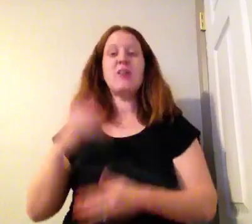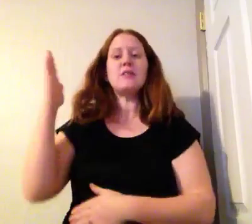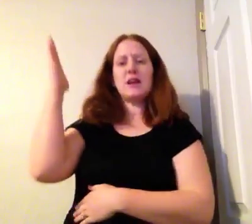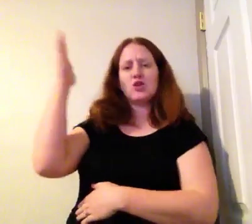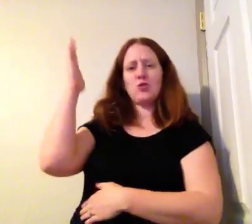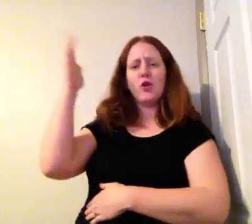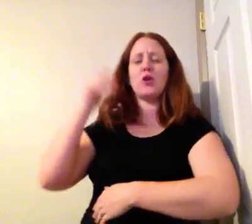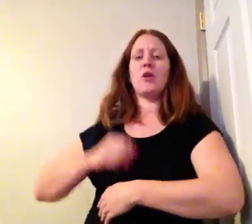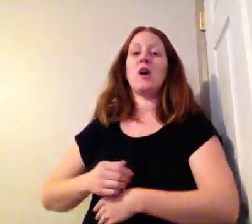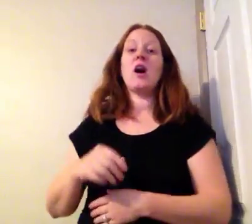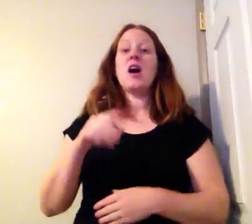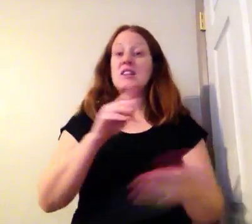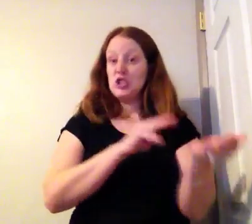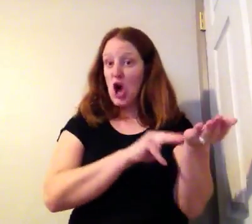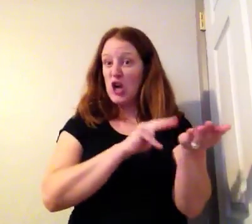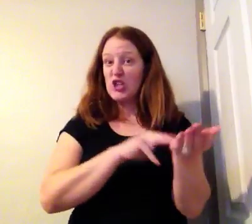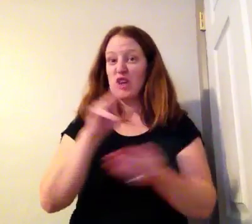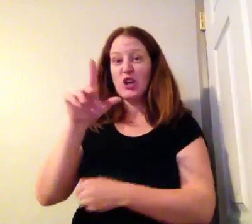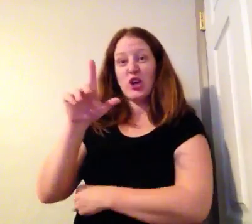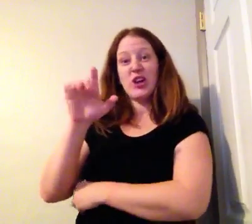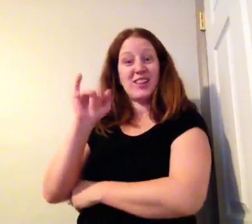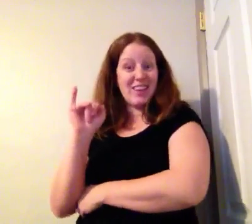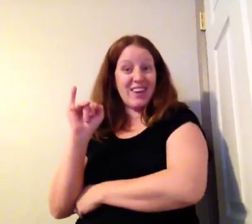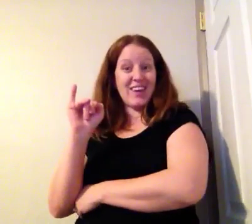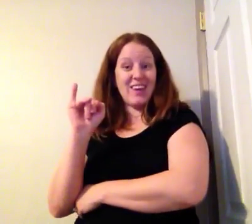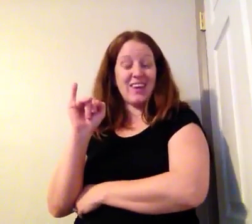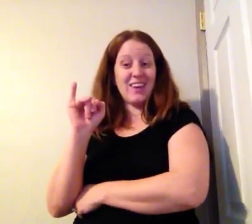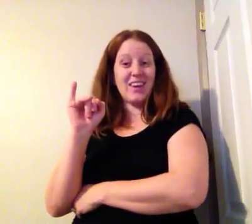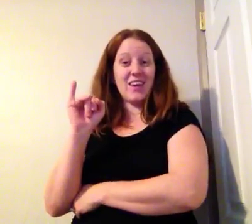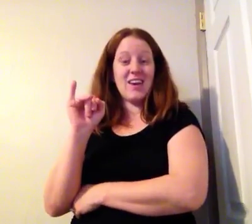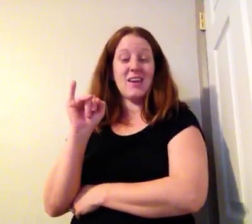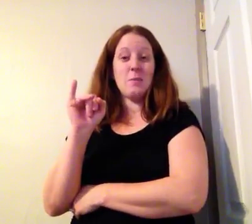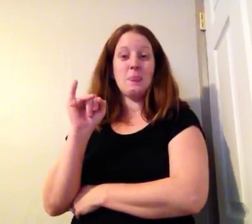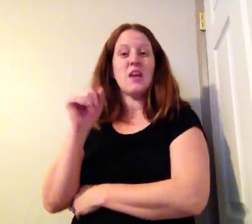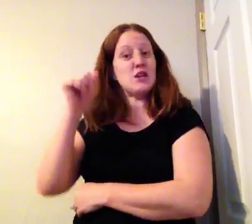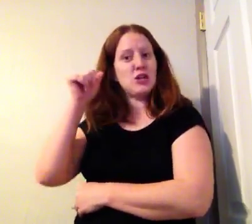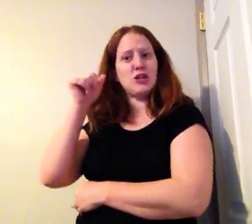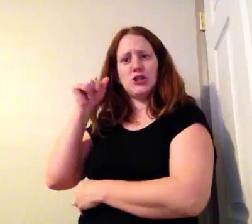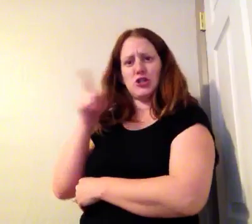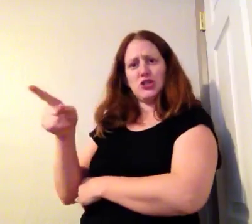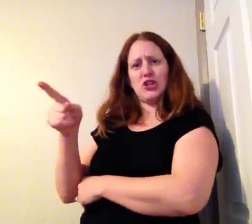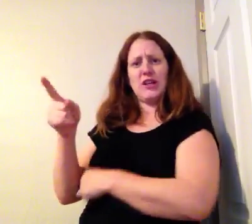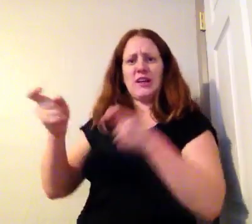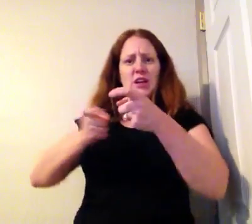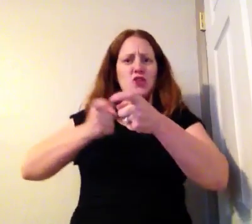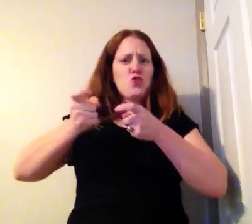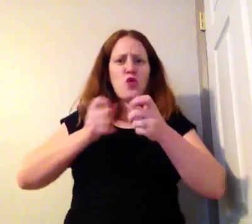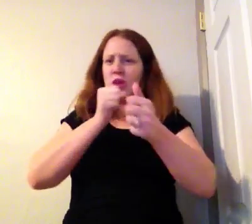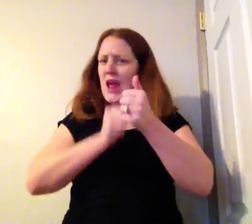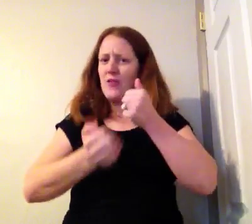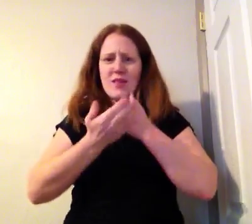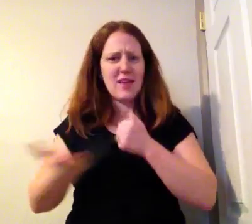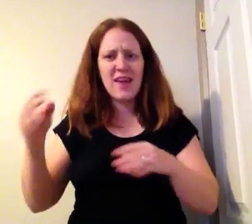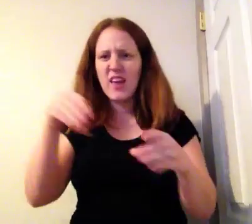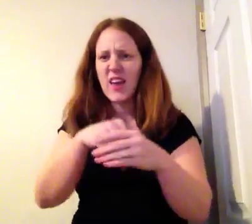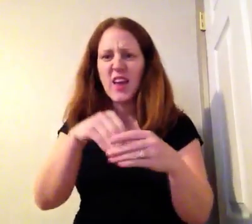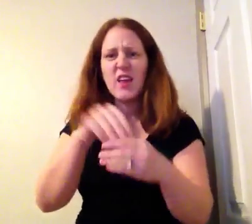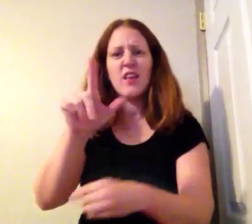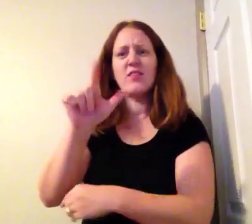Lee, Dr. Chunmei Lee. She is in charge for everything concerning the lab, all the